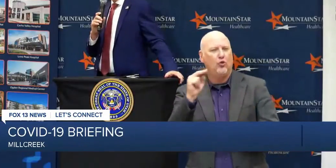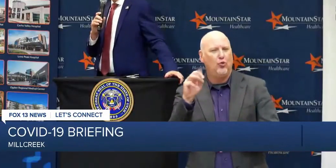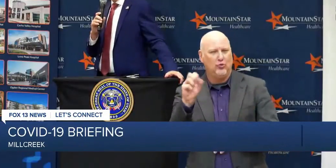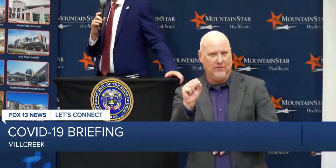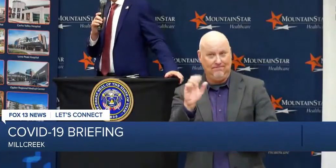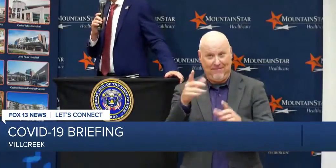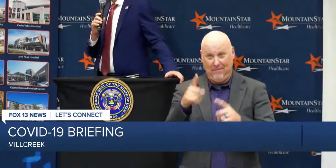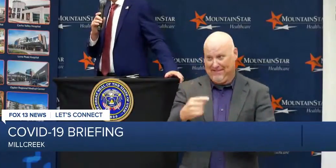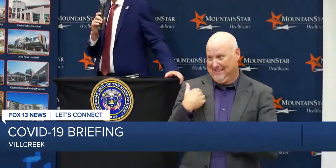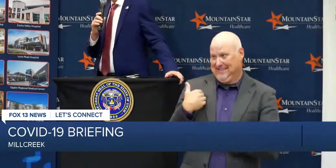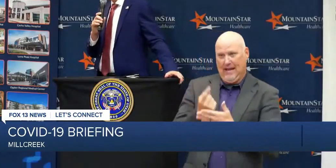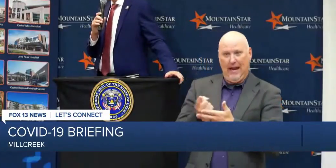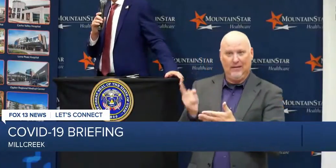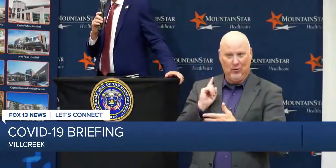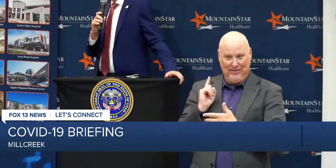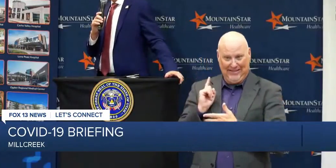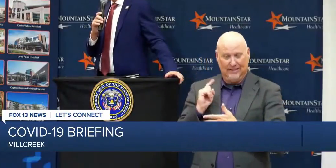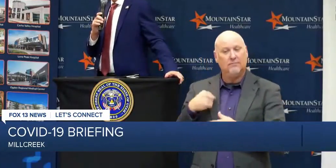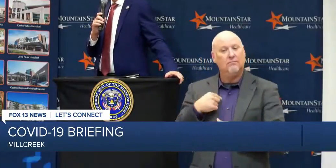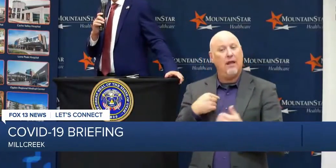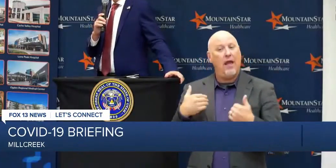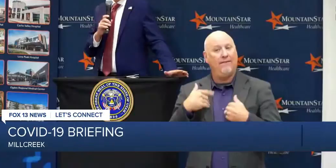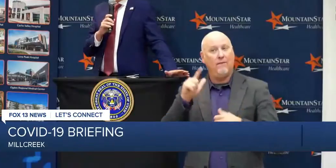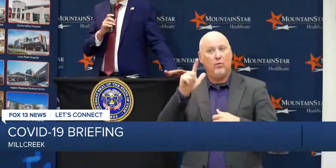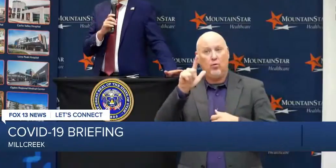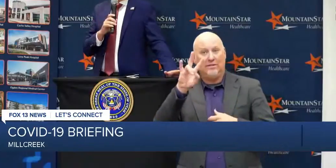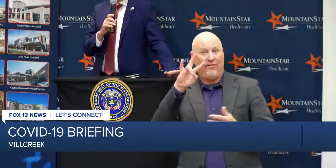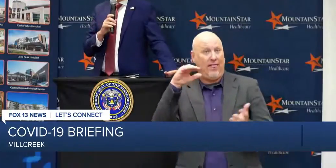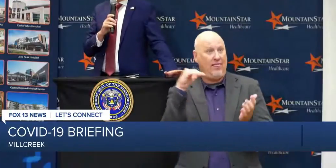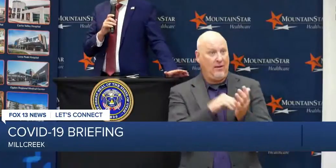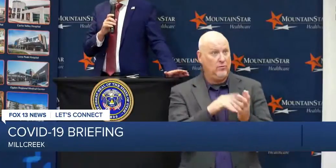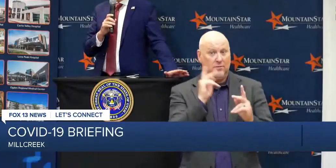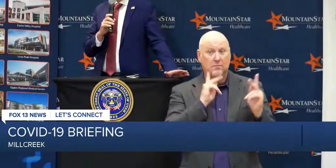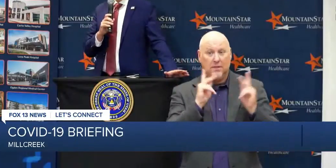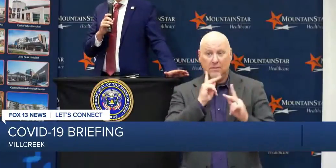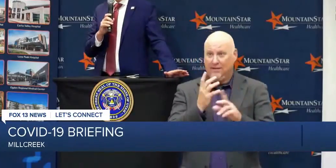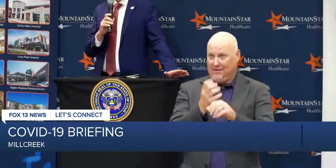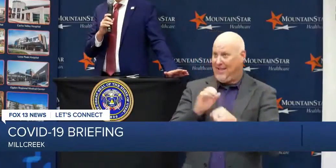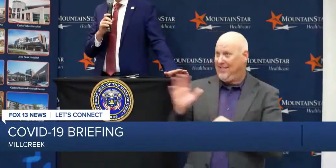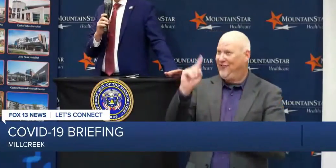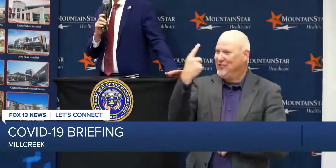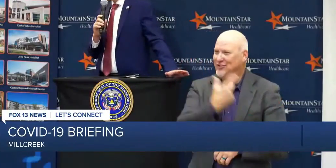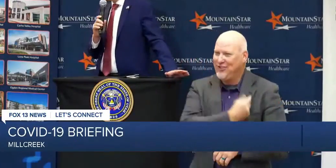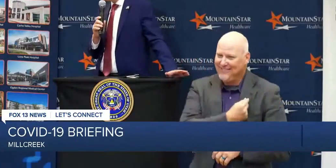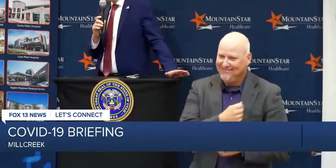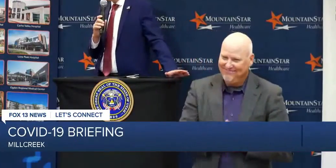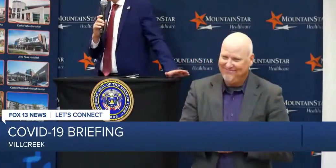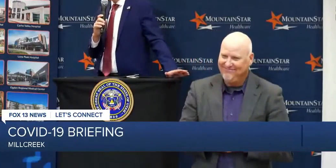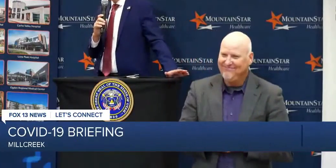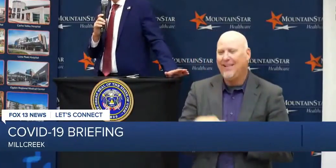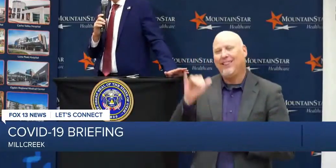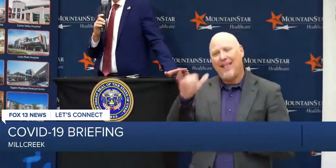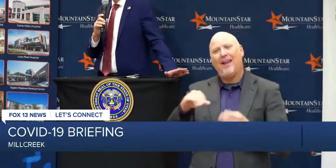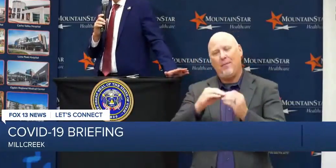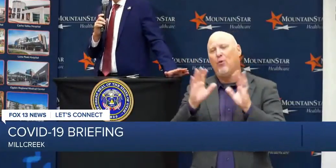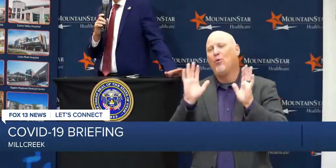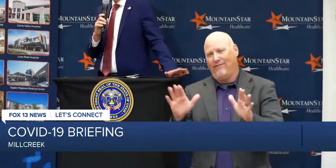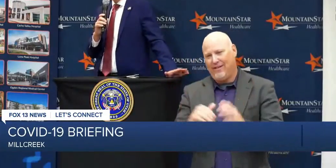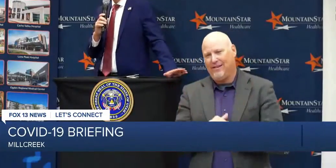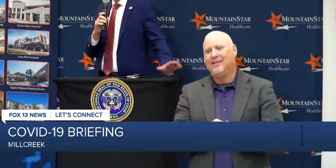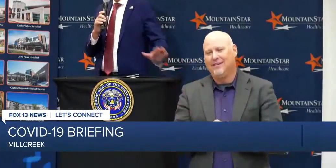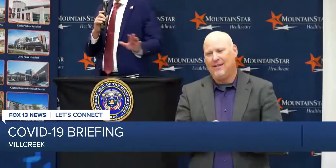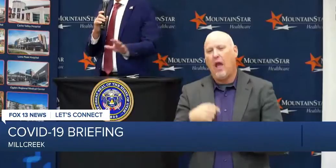27,000 people get their first dose. That's incredible. That's a good number. Again, I'd rather it be double that, but to be up